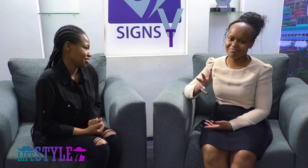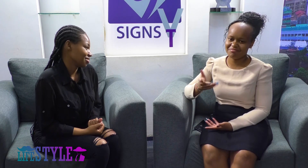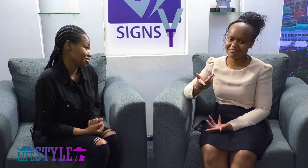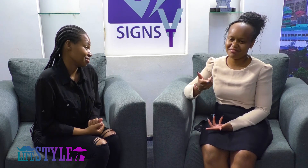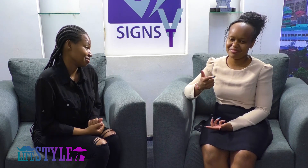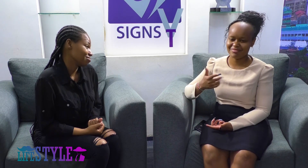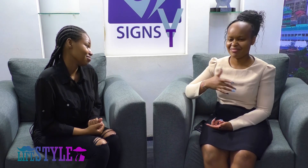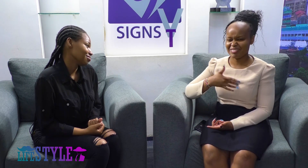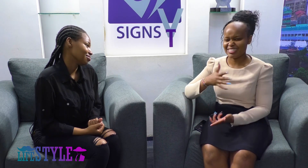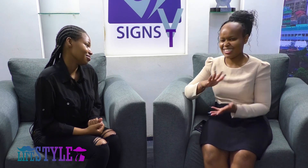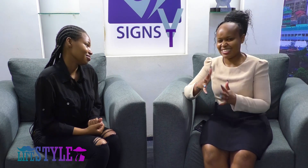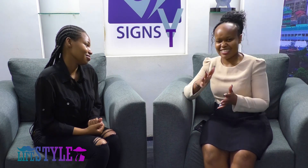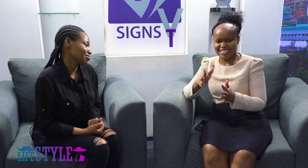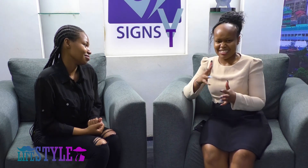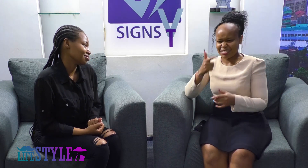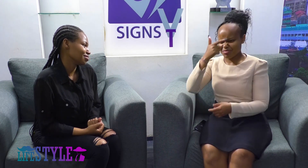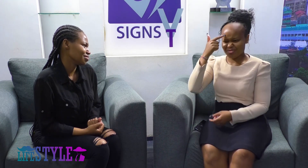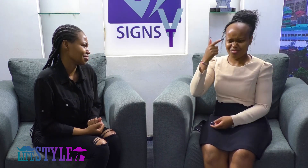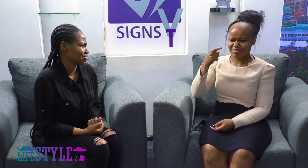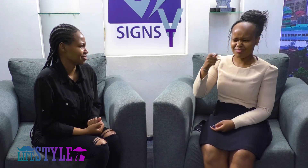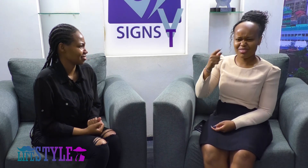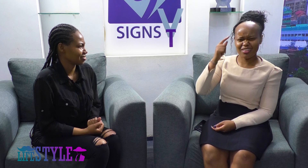about talking to you, how do you feel?